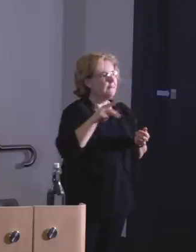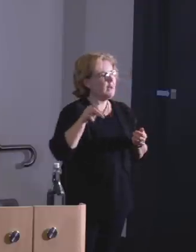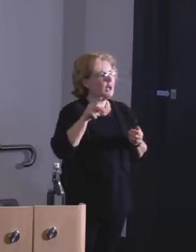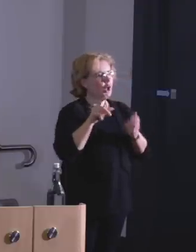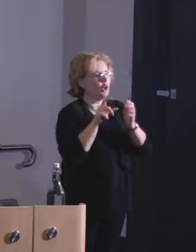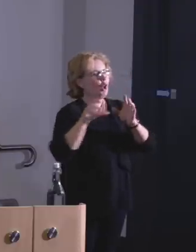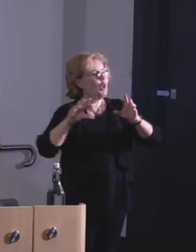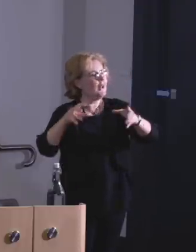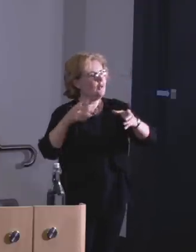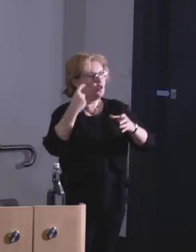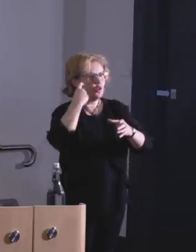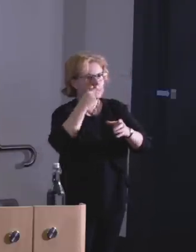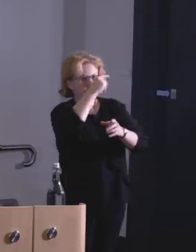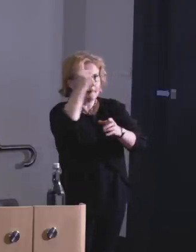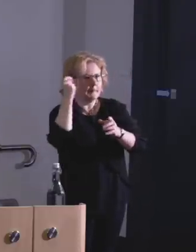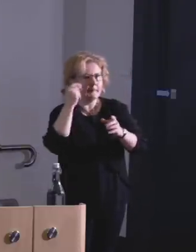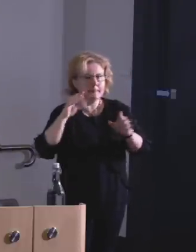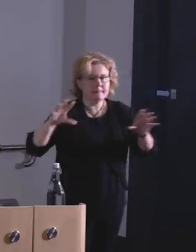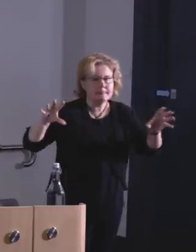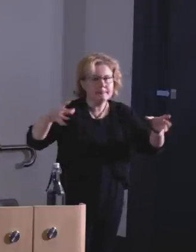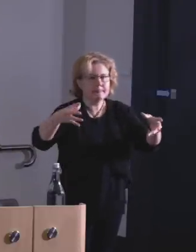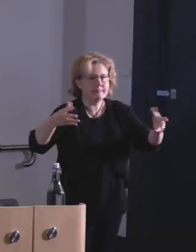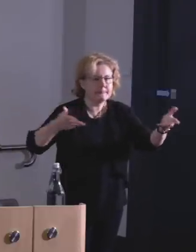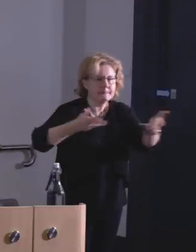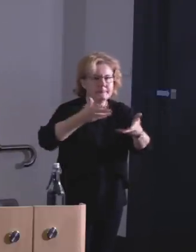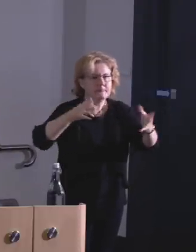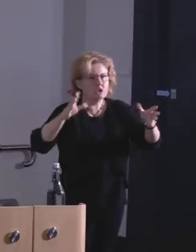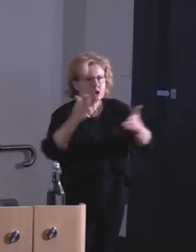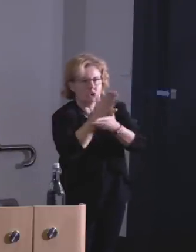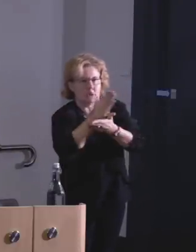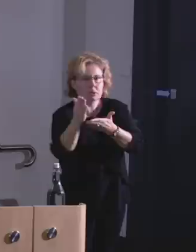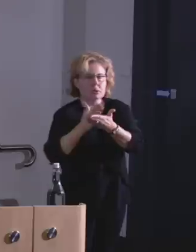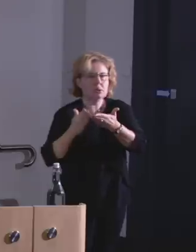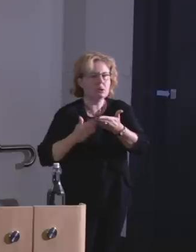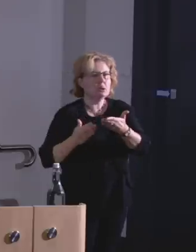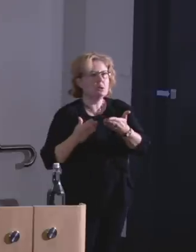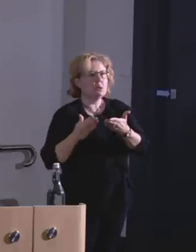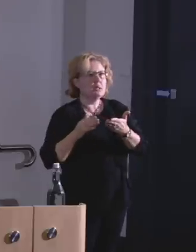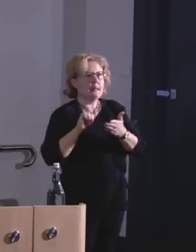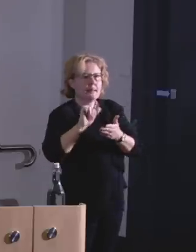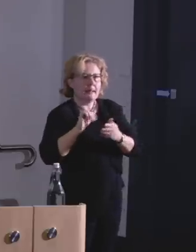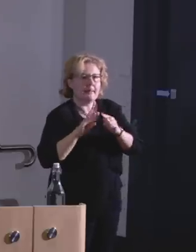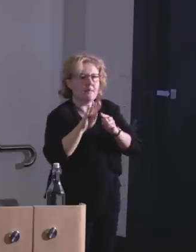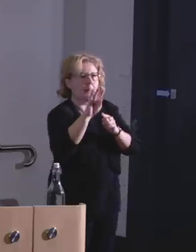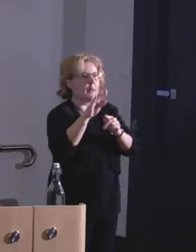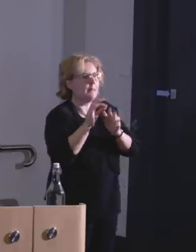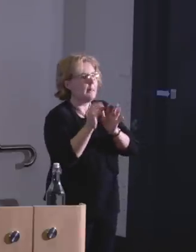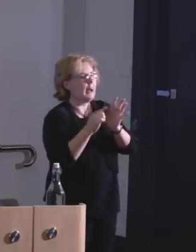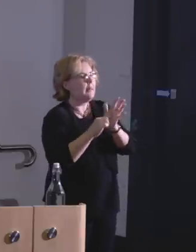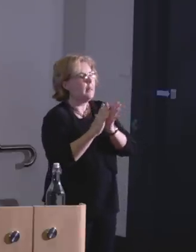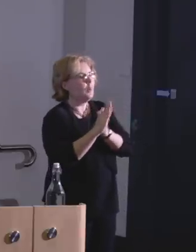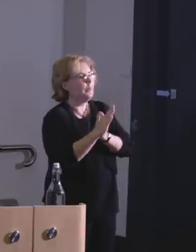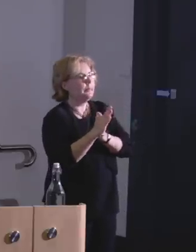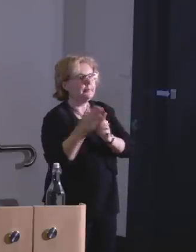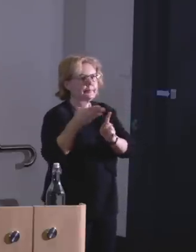was trying to gather together, to share their development path.